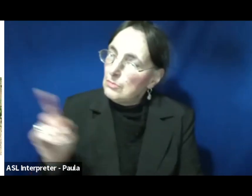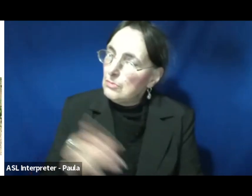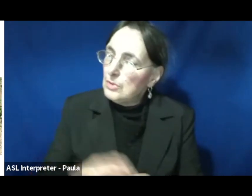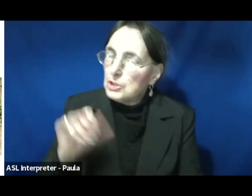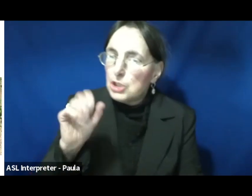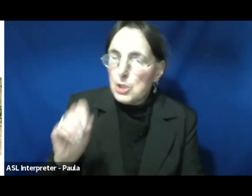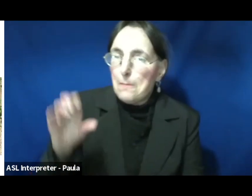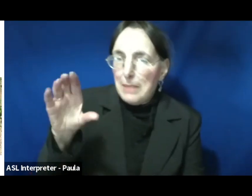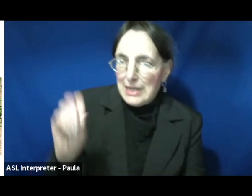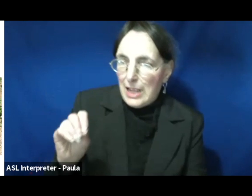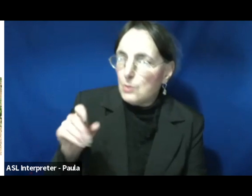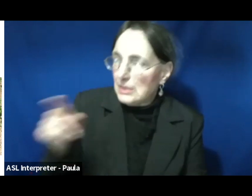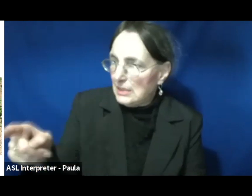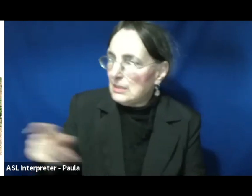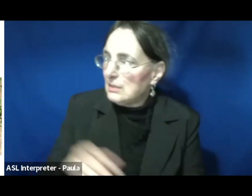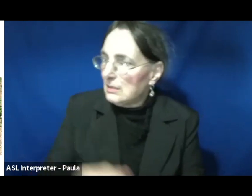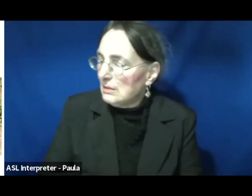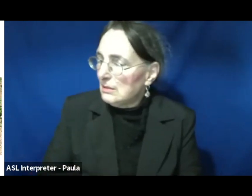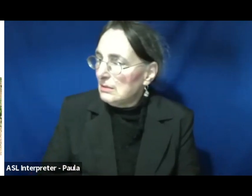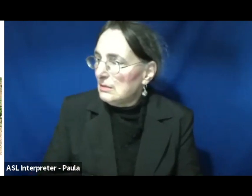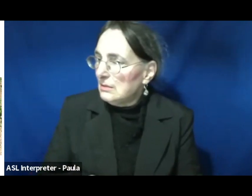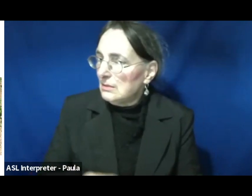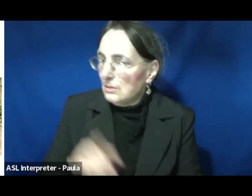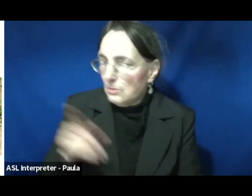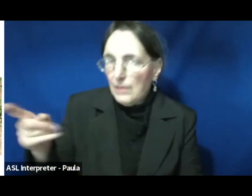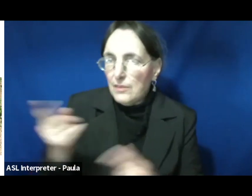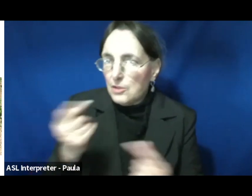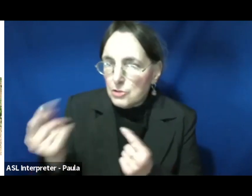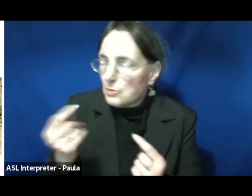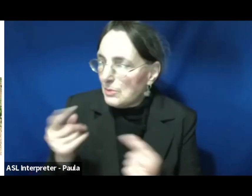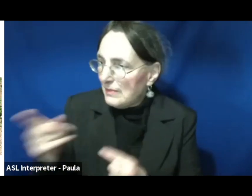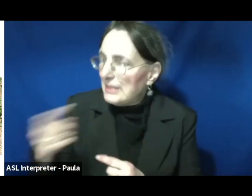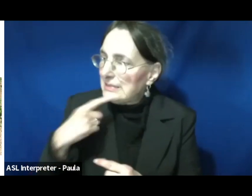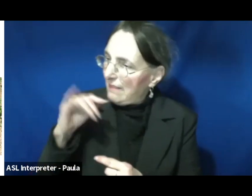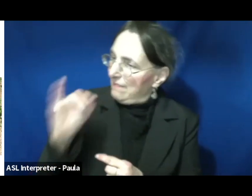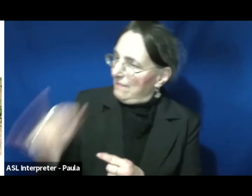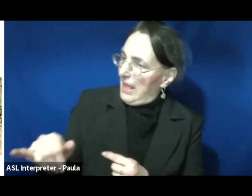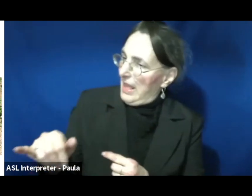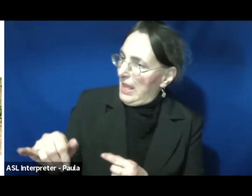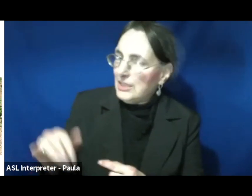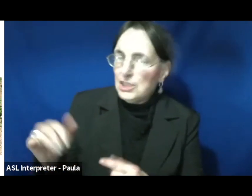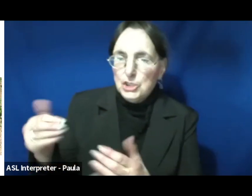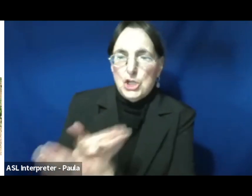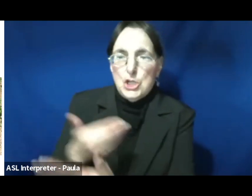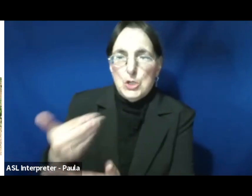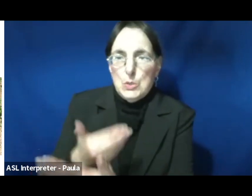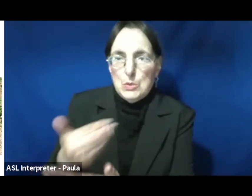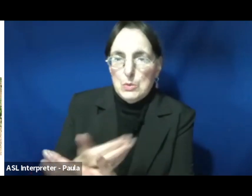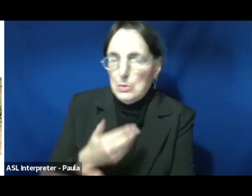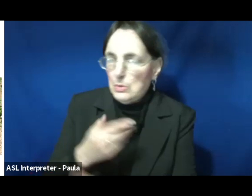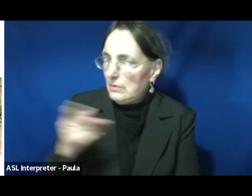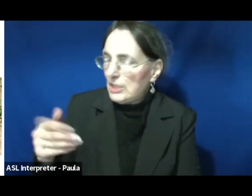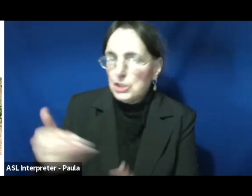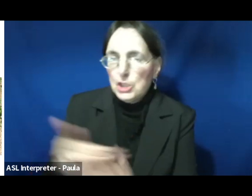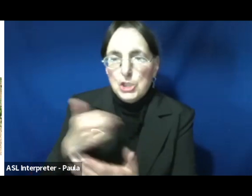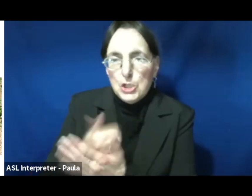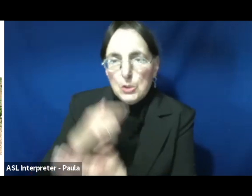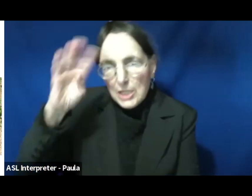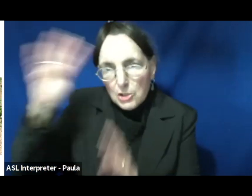oh, we're using sheep to graze the vineyards. It's brand new. It is brand new. Oh, this is the new